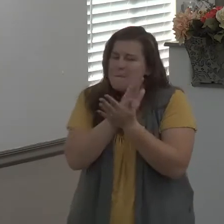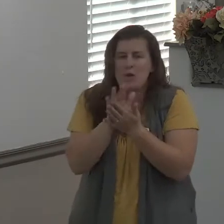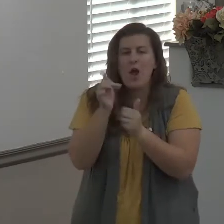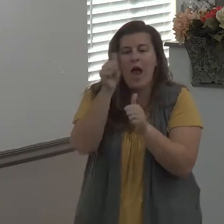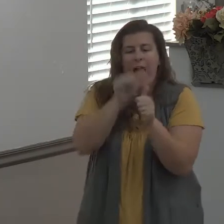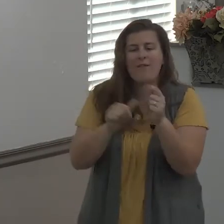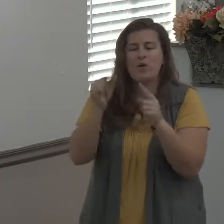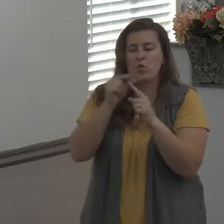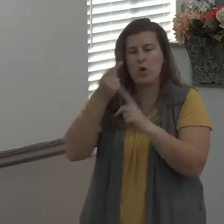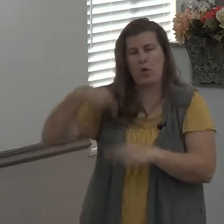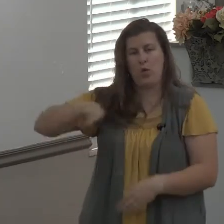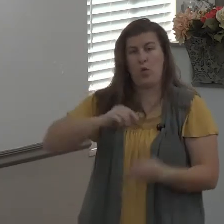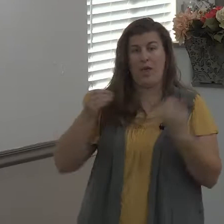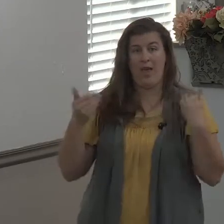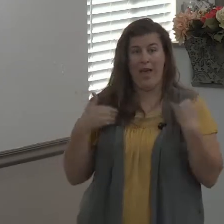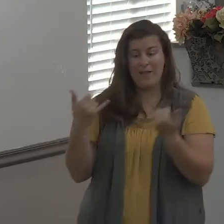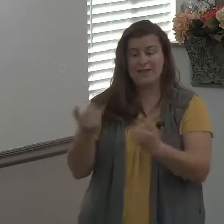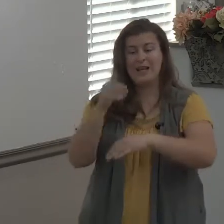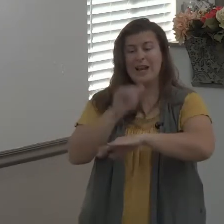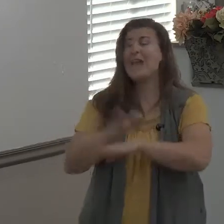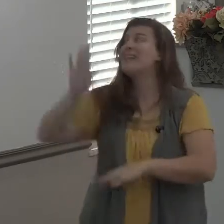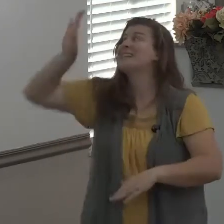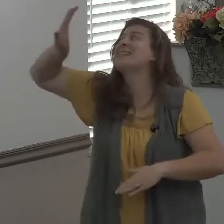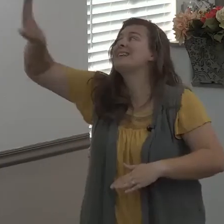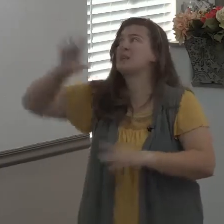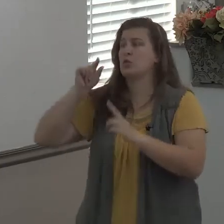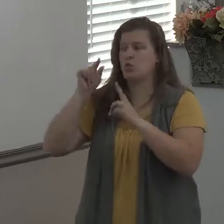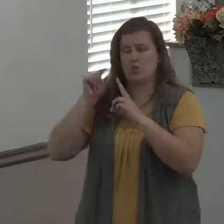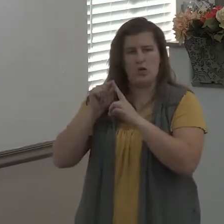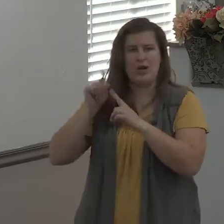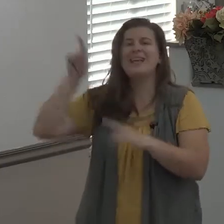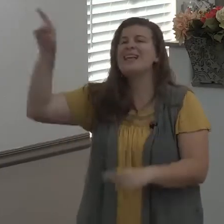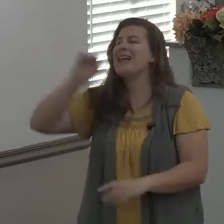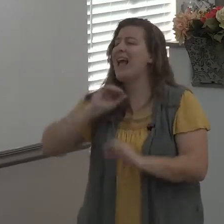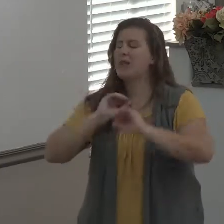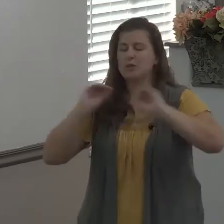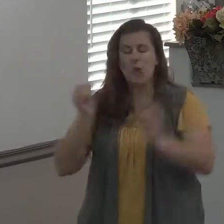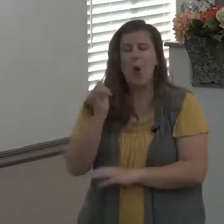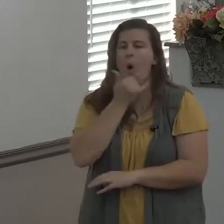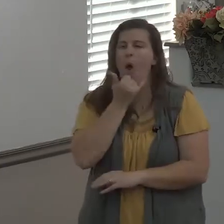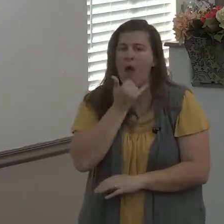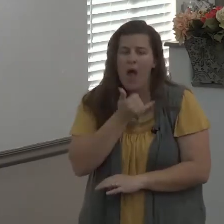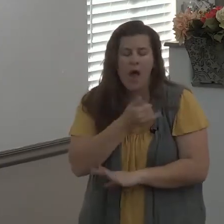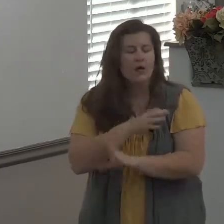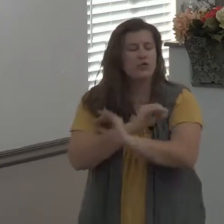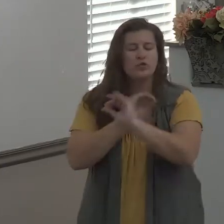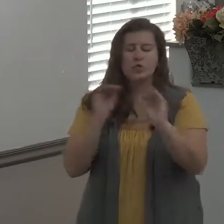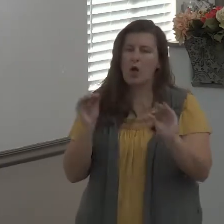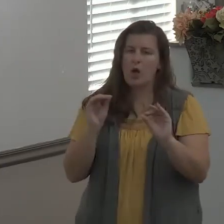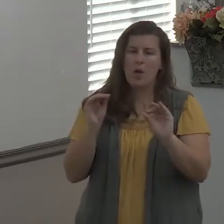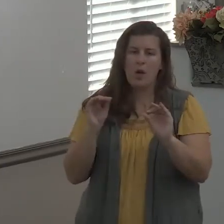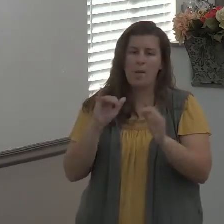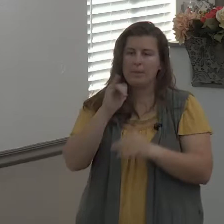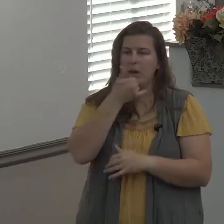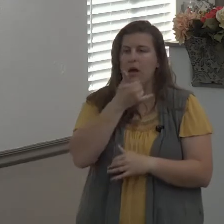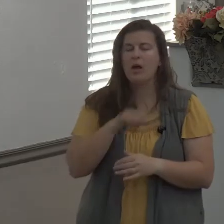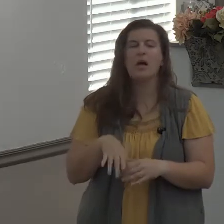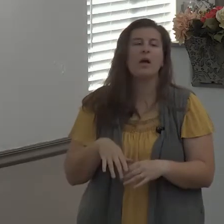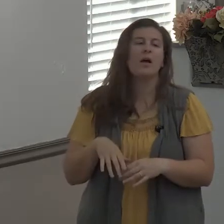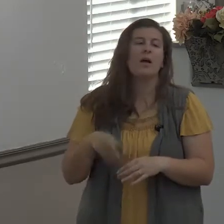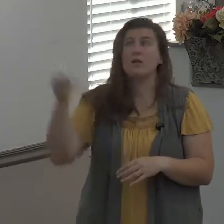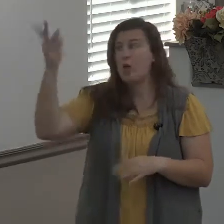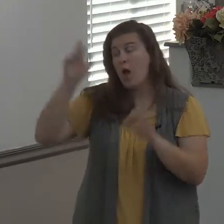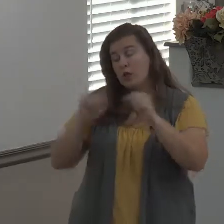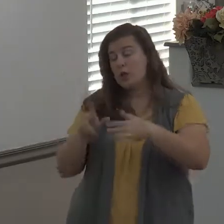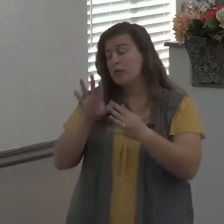His Bible. The very words of God are pure. Every word that we hold here tonight is God's word. God didn't make a mistake.